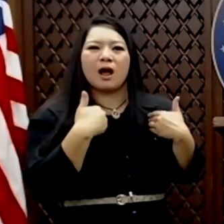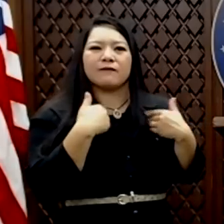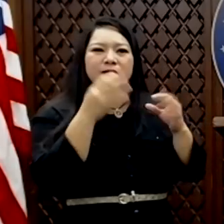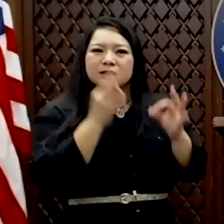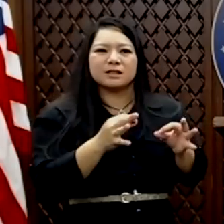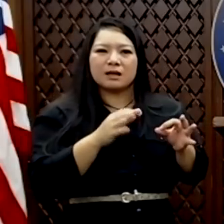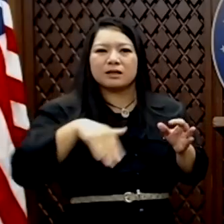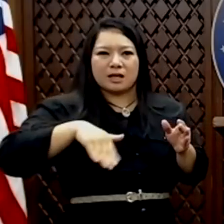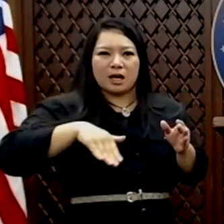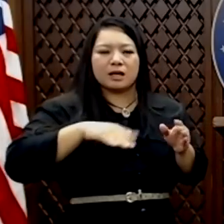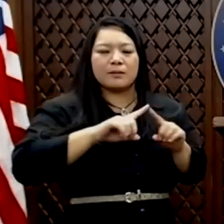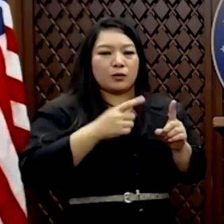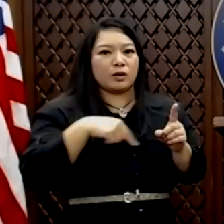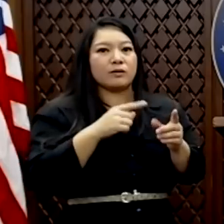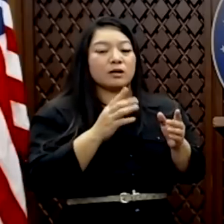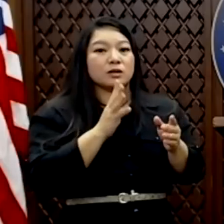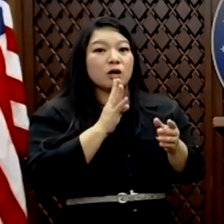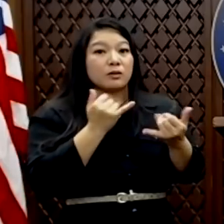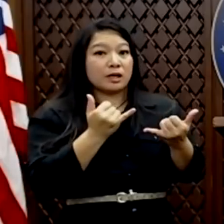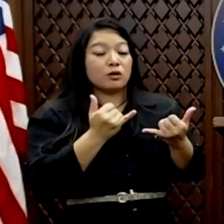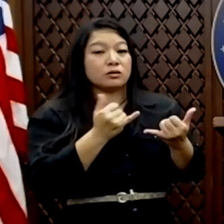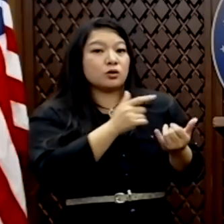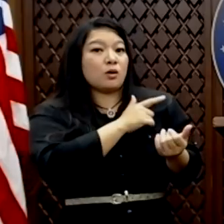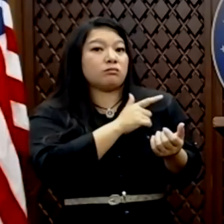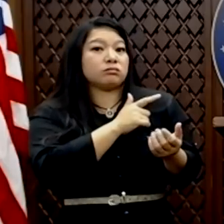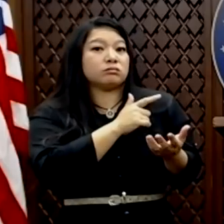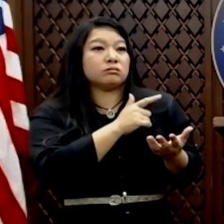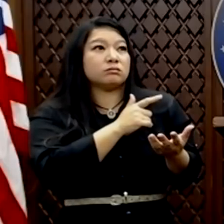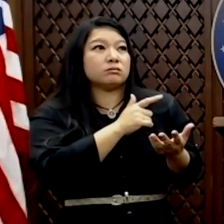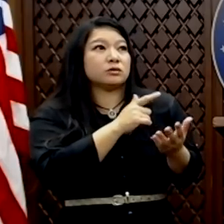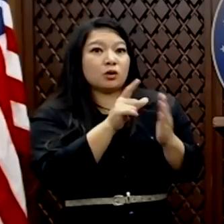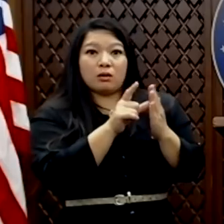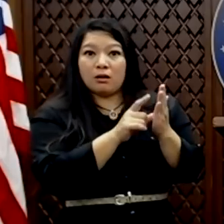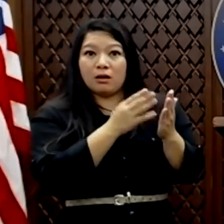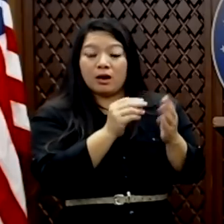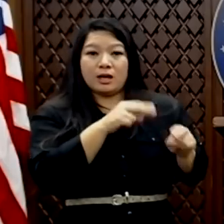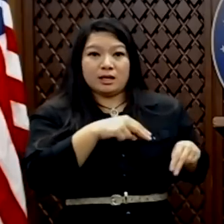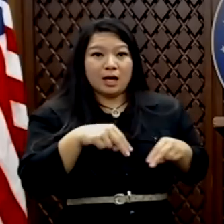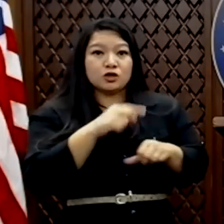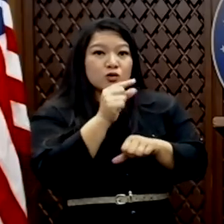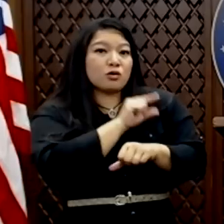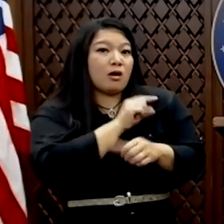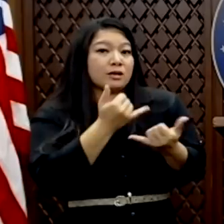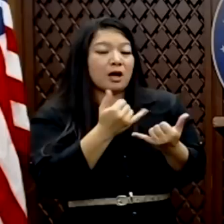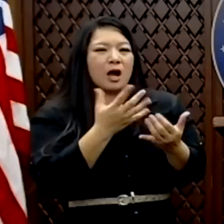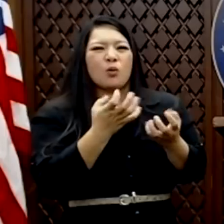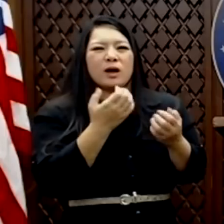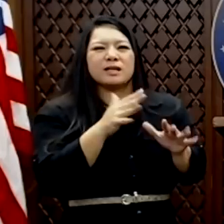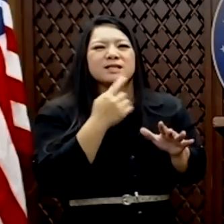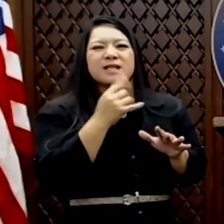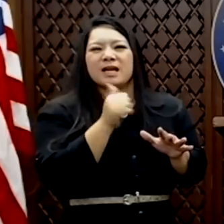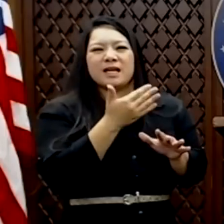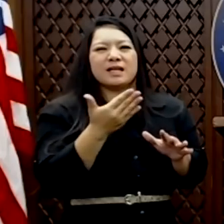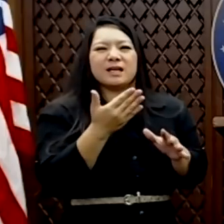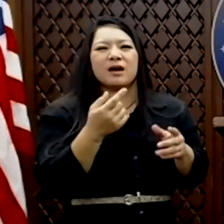on any. We're talking to our law enforcement people. We're talking to the National Guard. So I don't want to say anything right now till we get